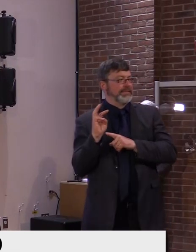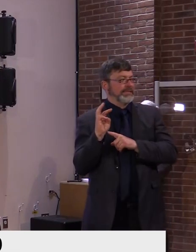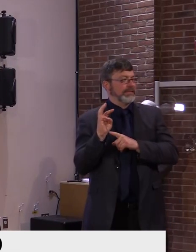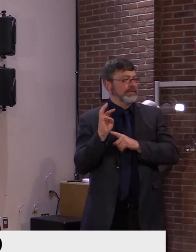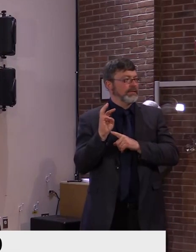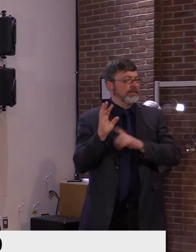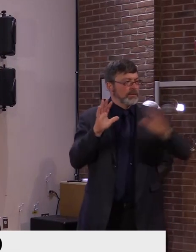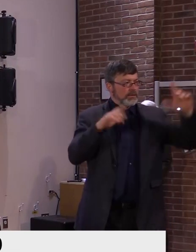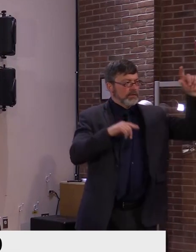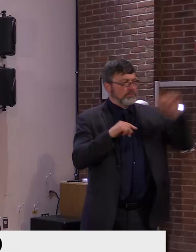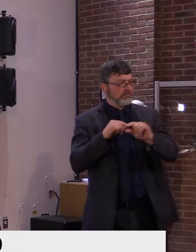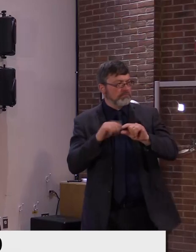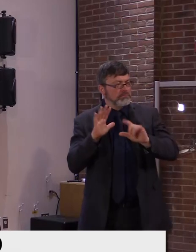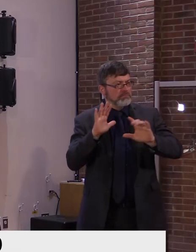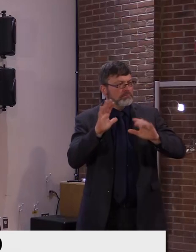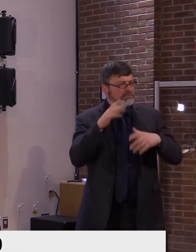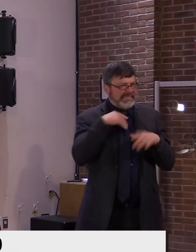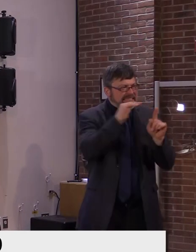plus.